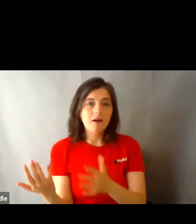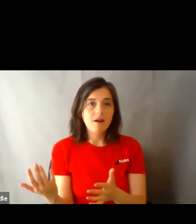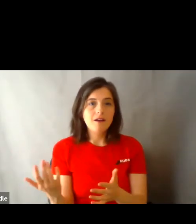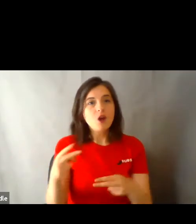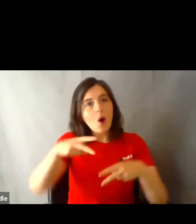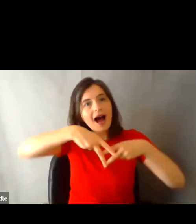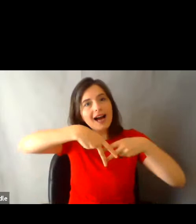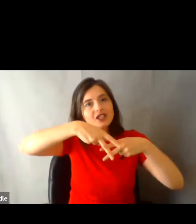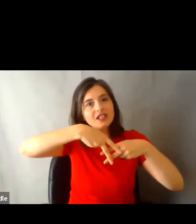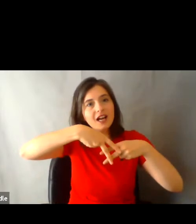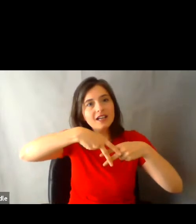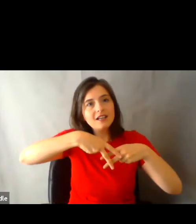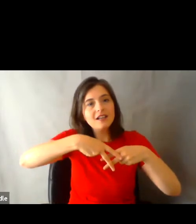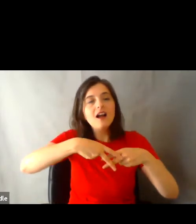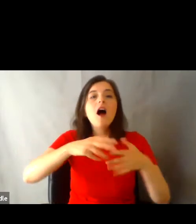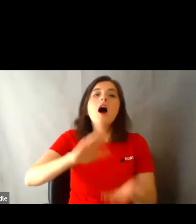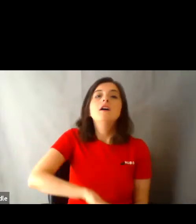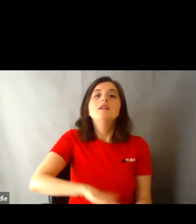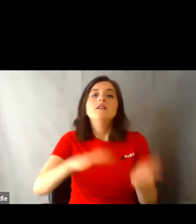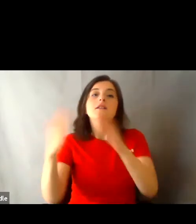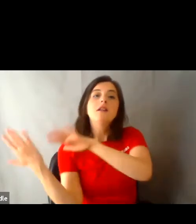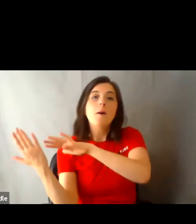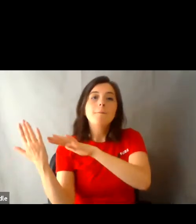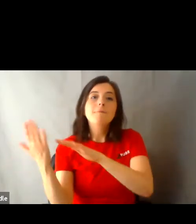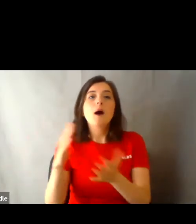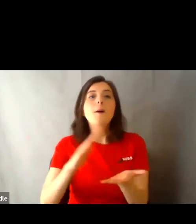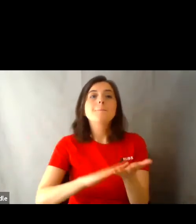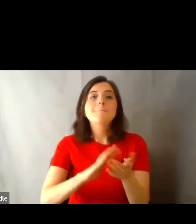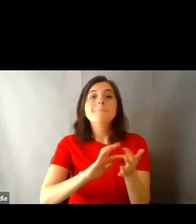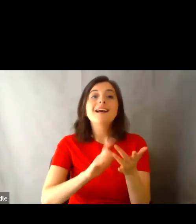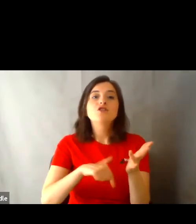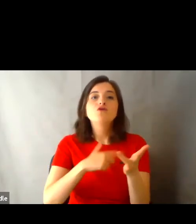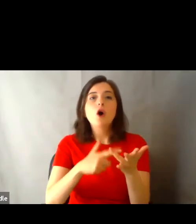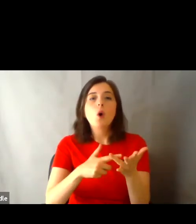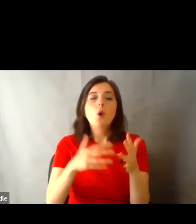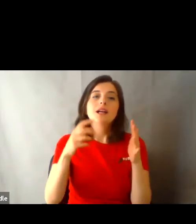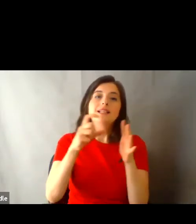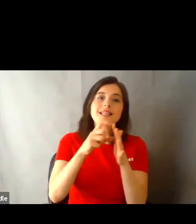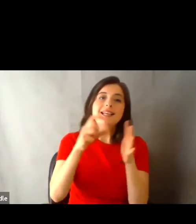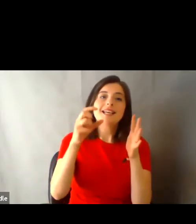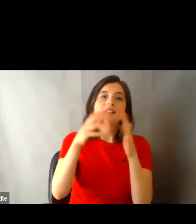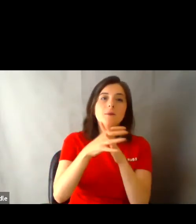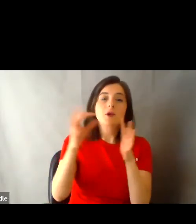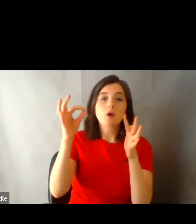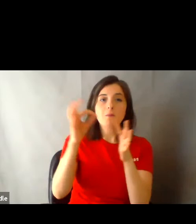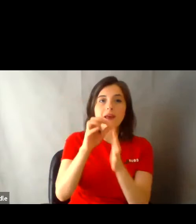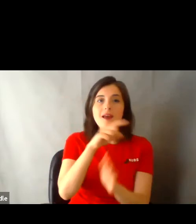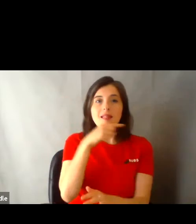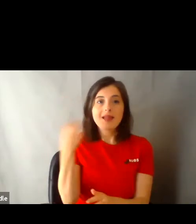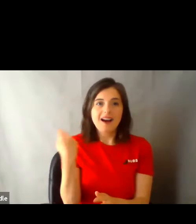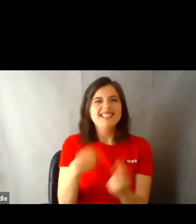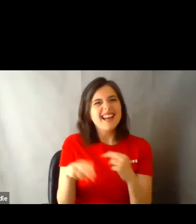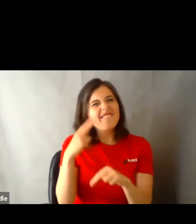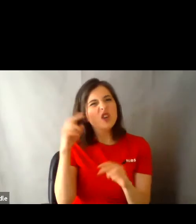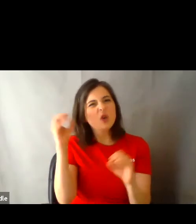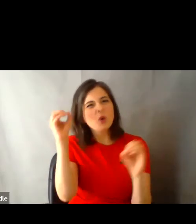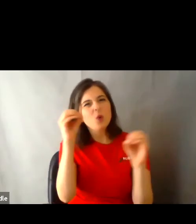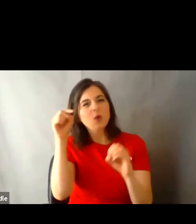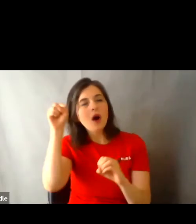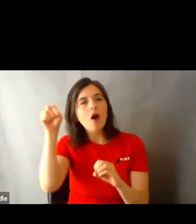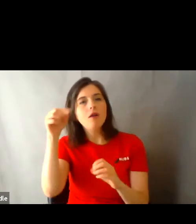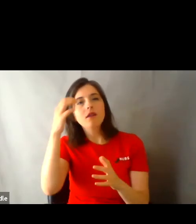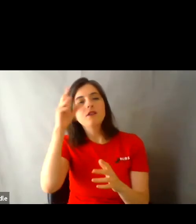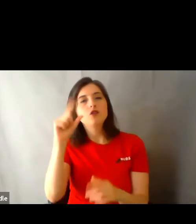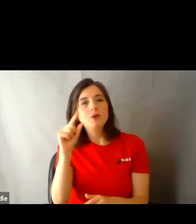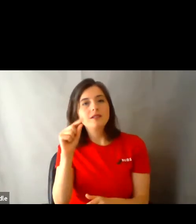born, hashtag dump Metro DWP lies, which if you look that up on Twitter, it's just so